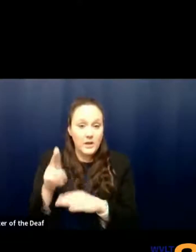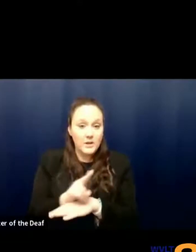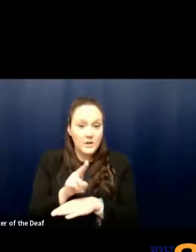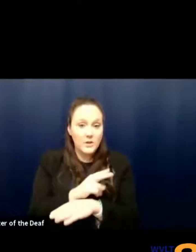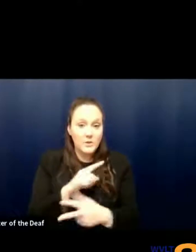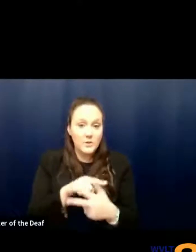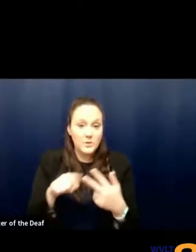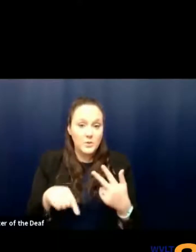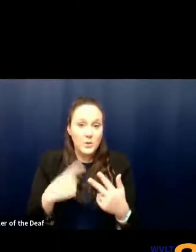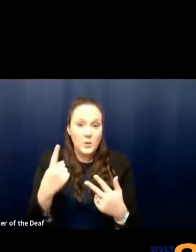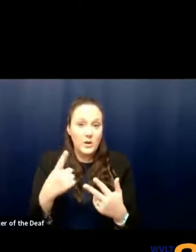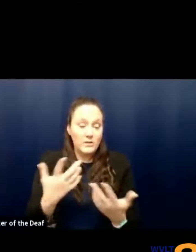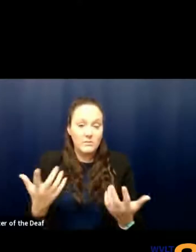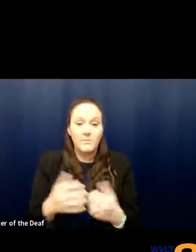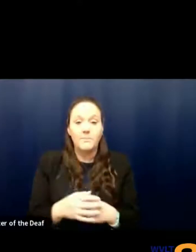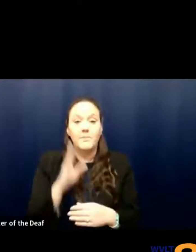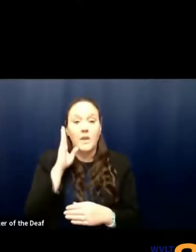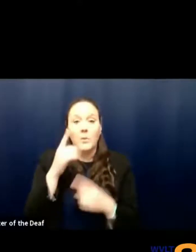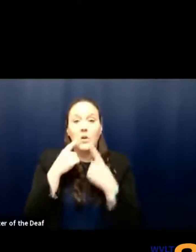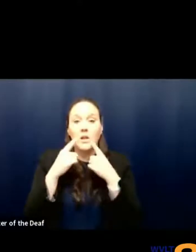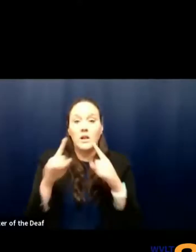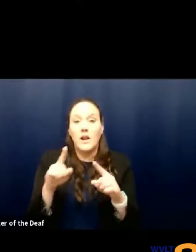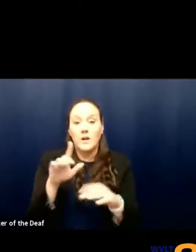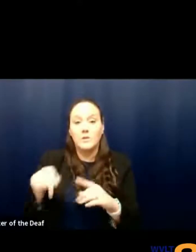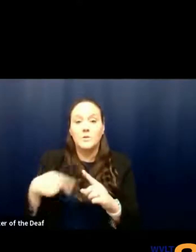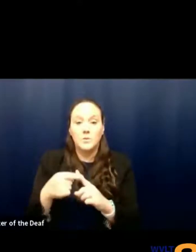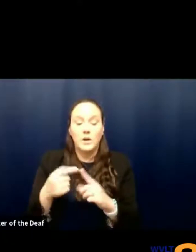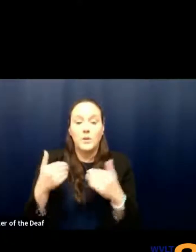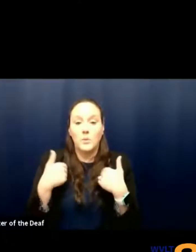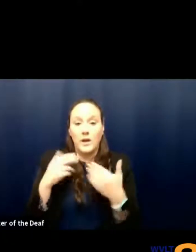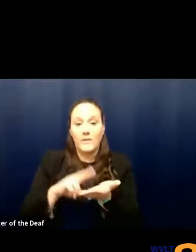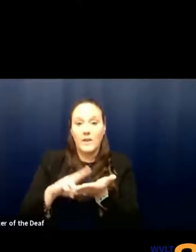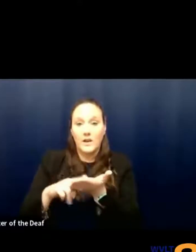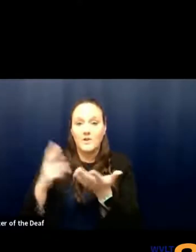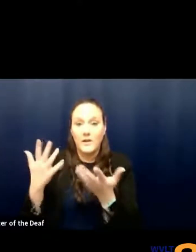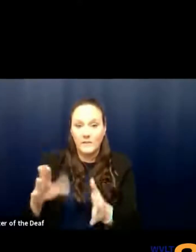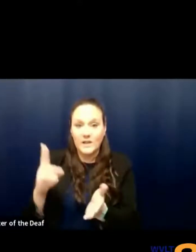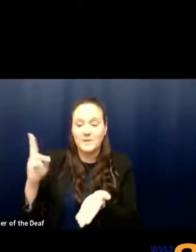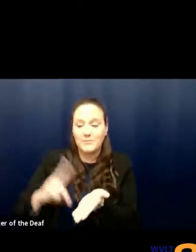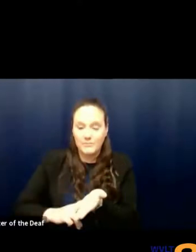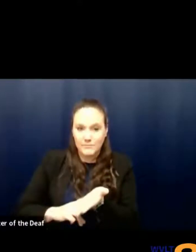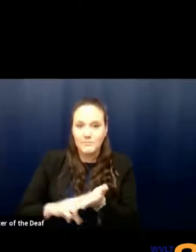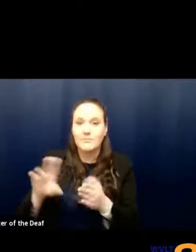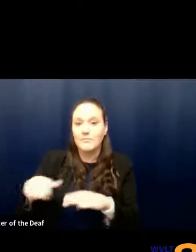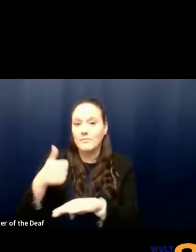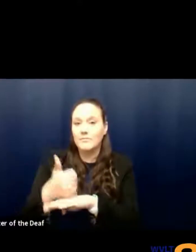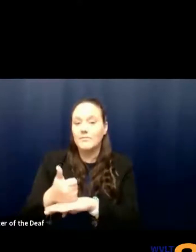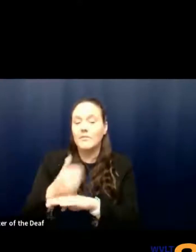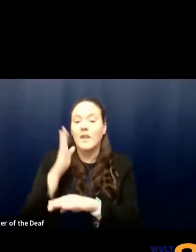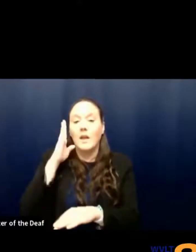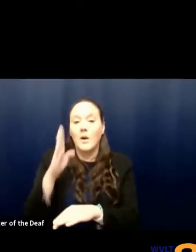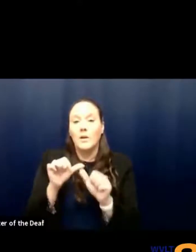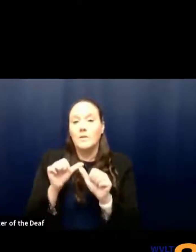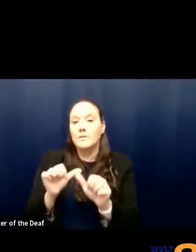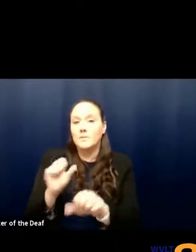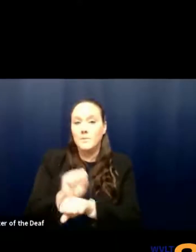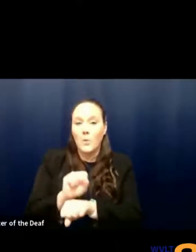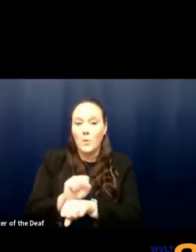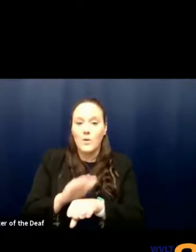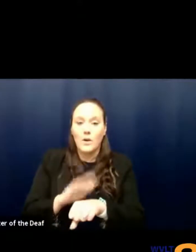platforms? We'll announce the platform after we have the contract signed, and we will continue just to work on all of